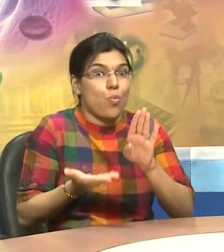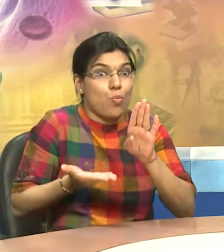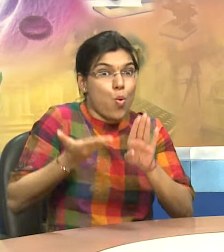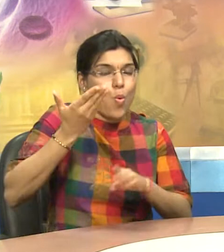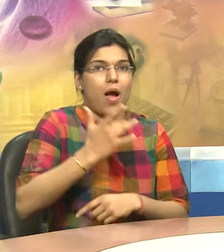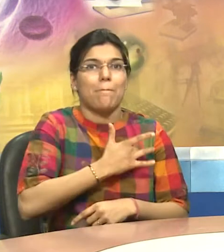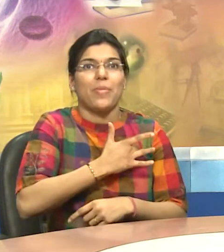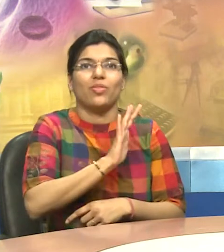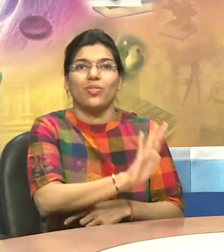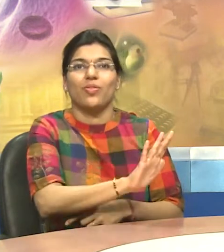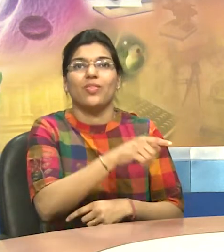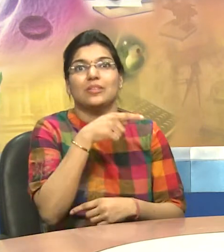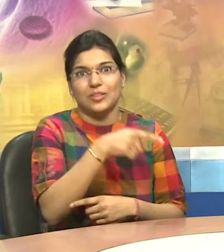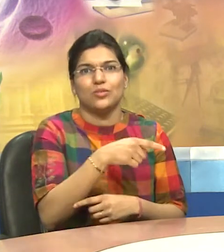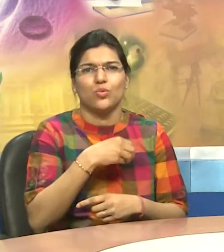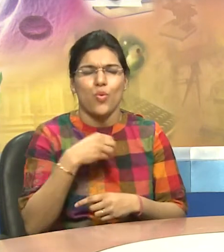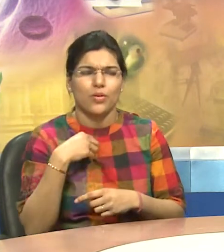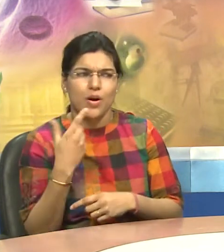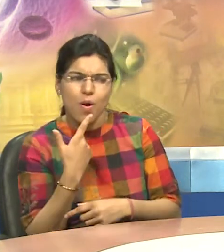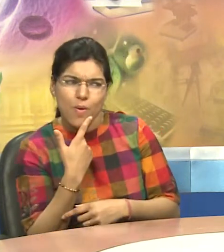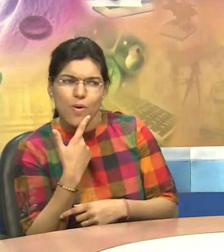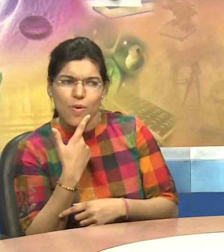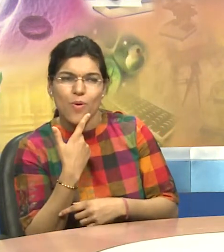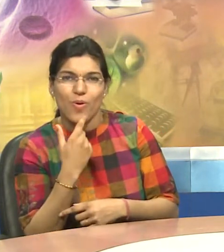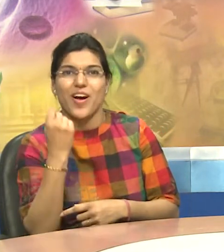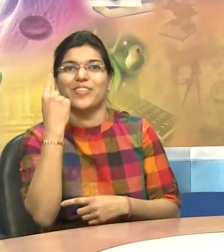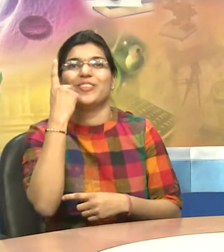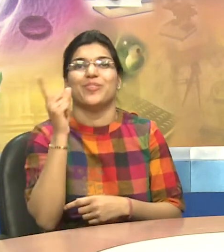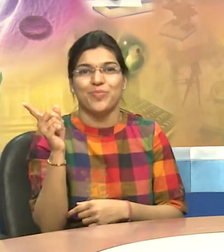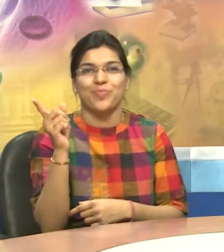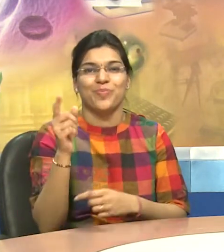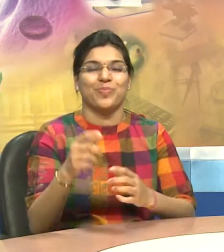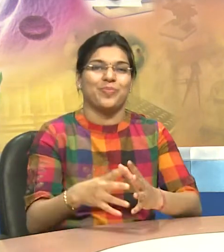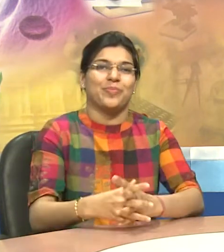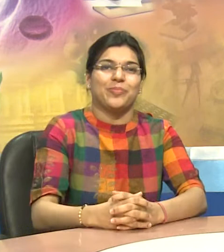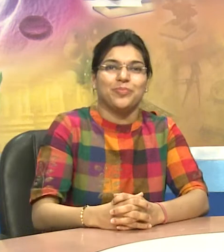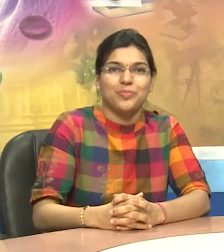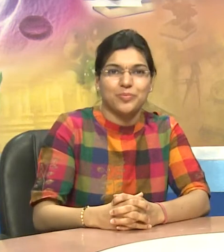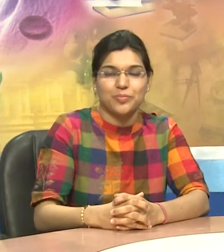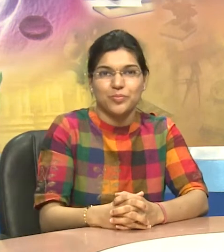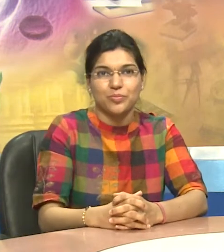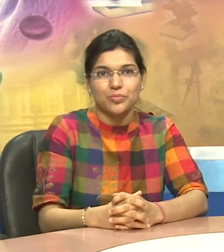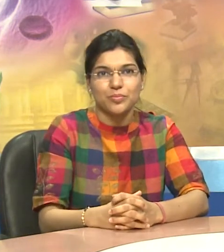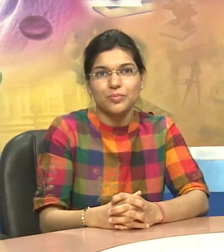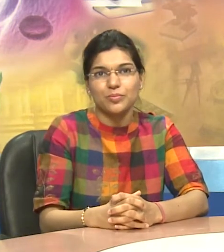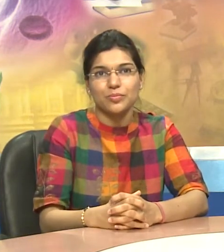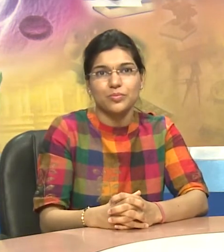says. They have the habit of hearing it loud. Then doctor understood.